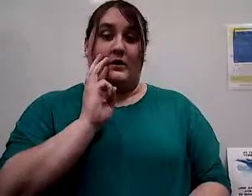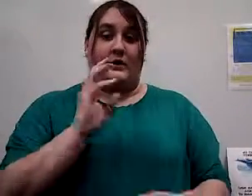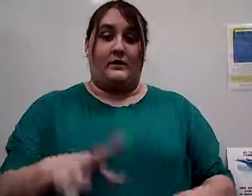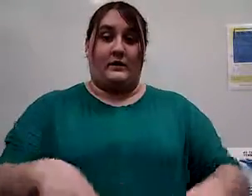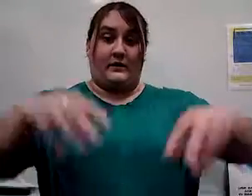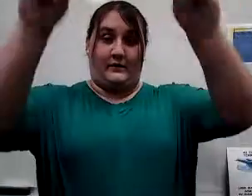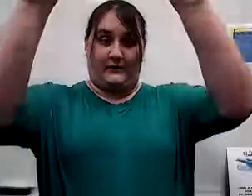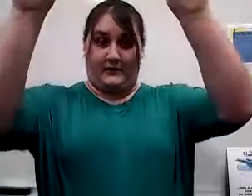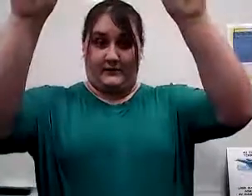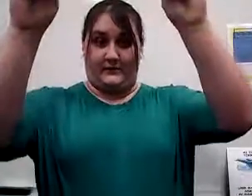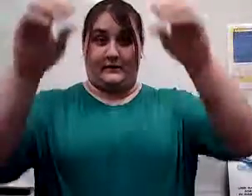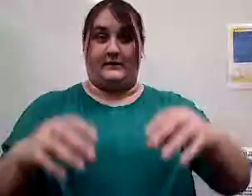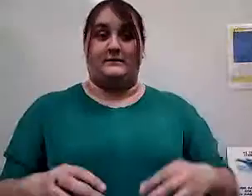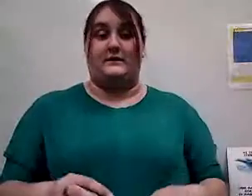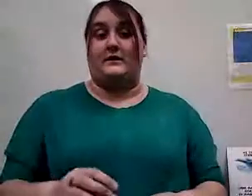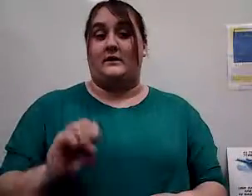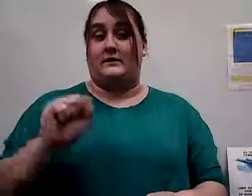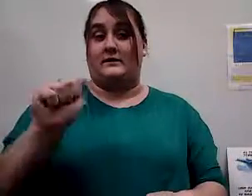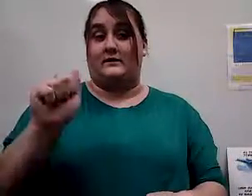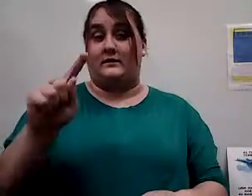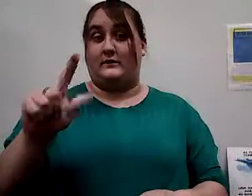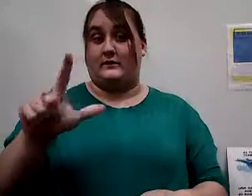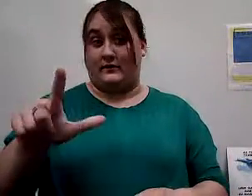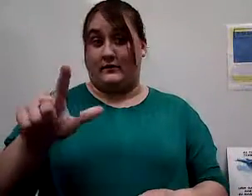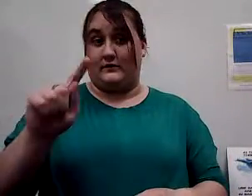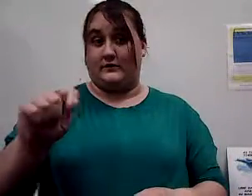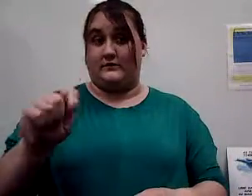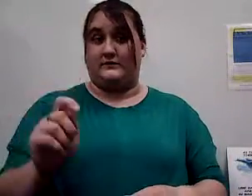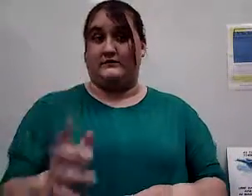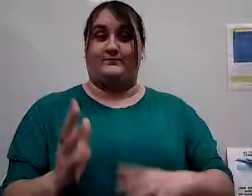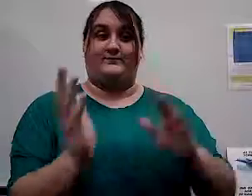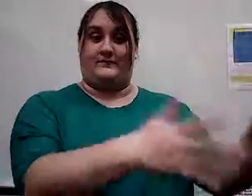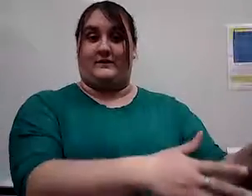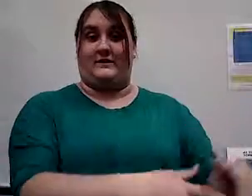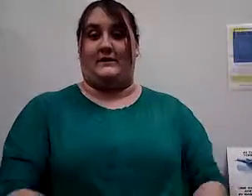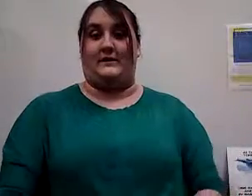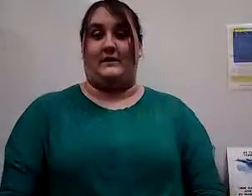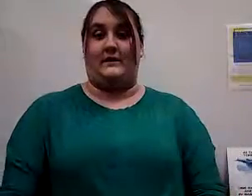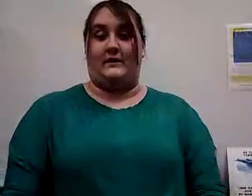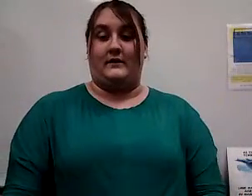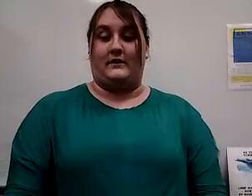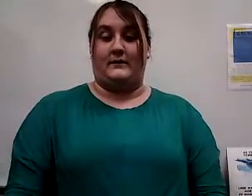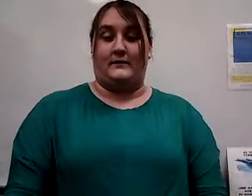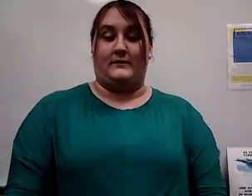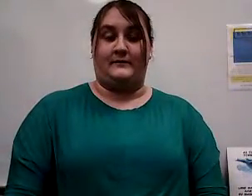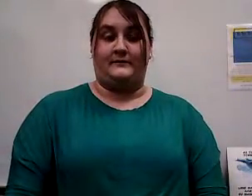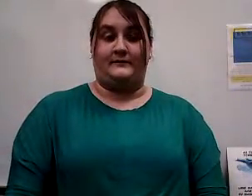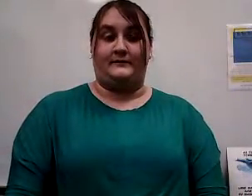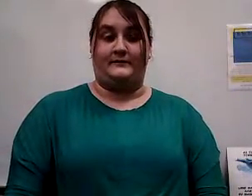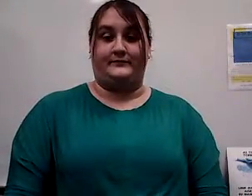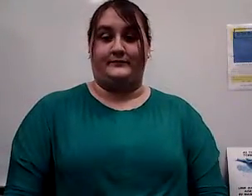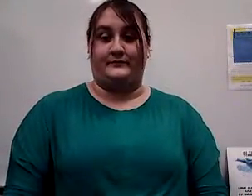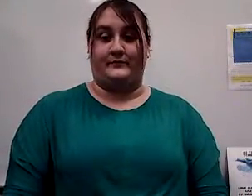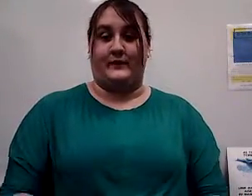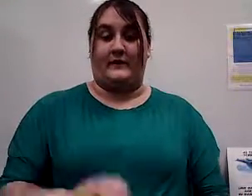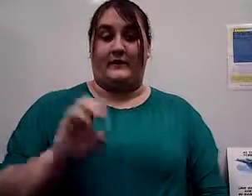Okay. Salt stays, evaporation, water rises to the top, runs down the side. You can collect that fresh water. Now, evaporation, this is